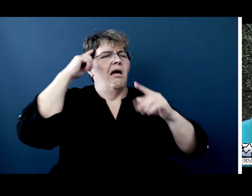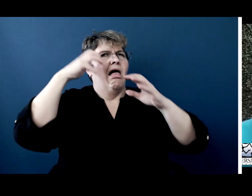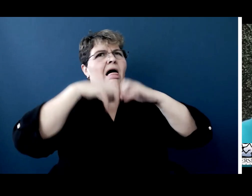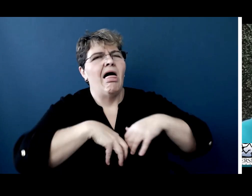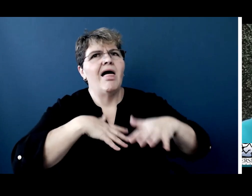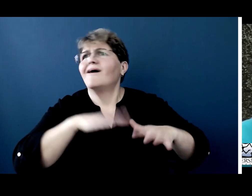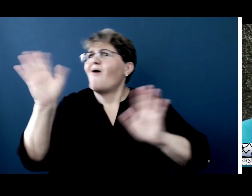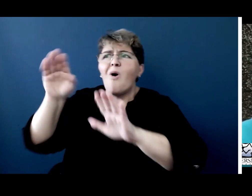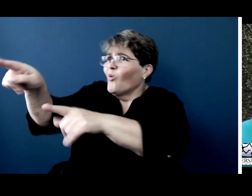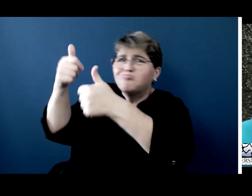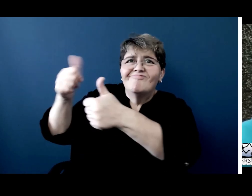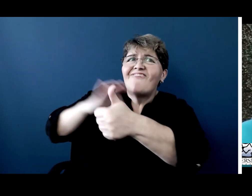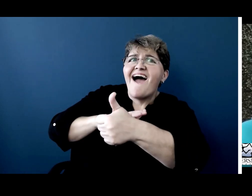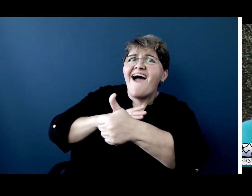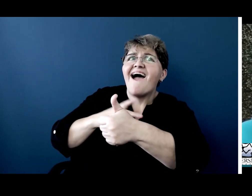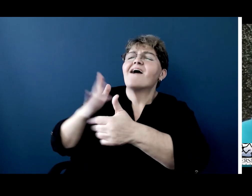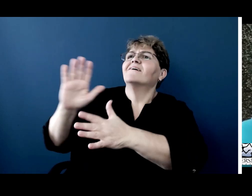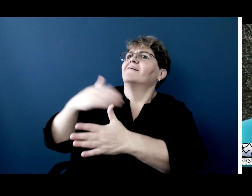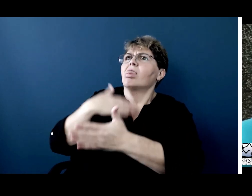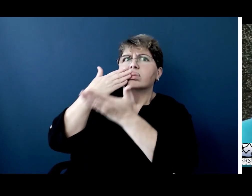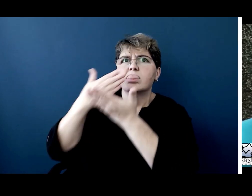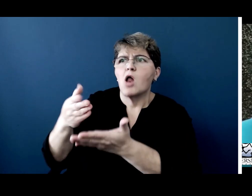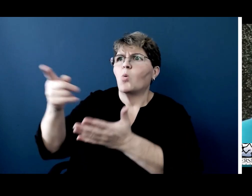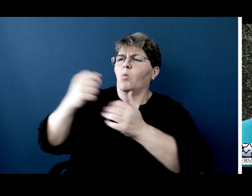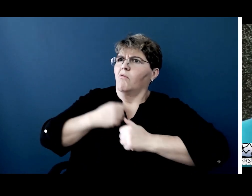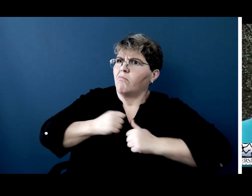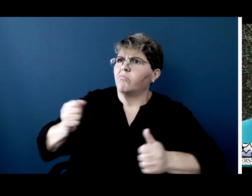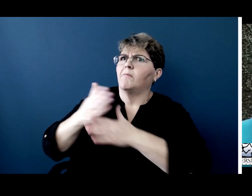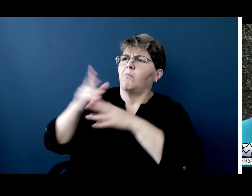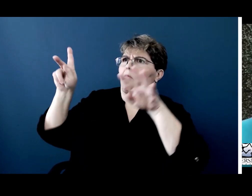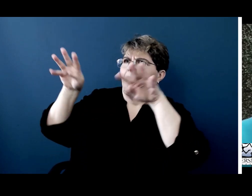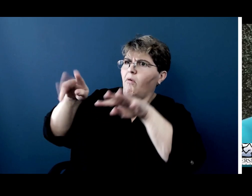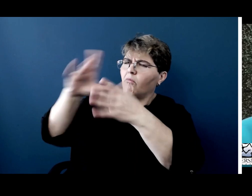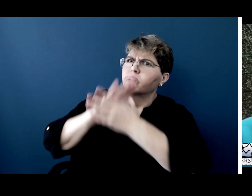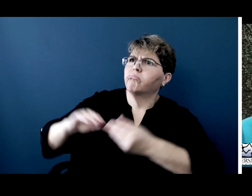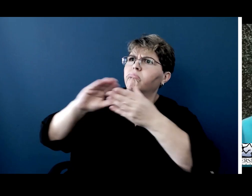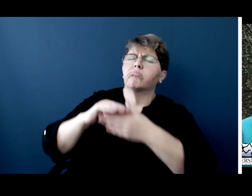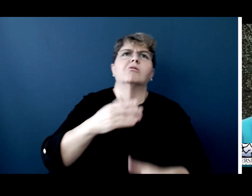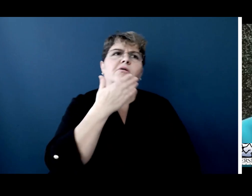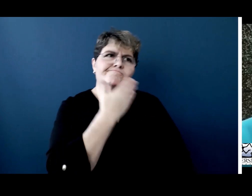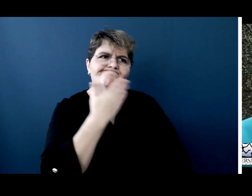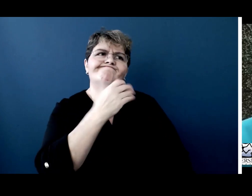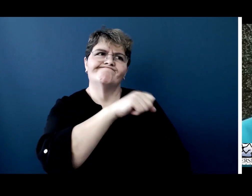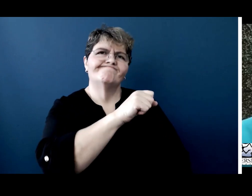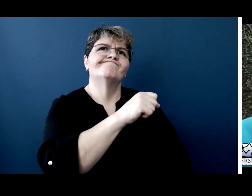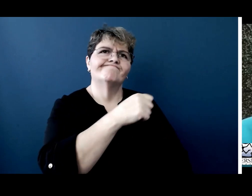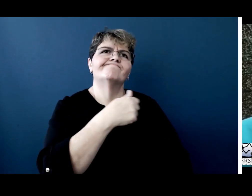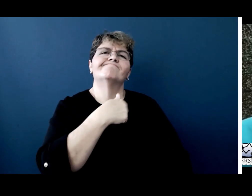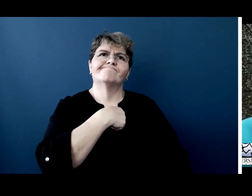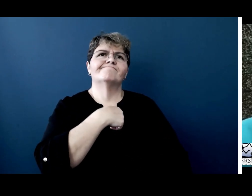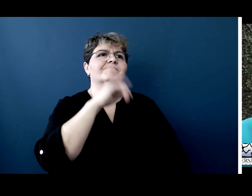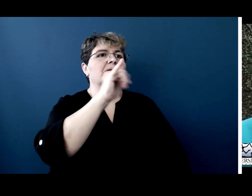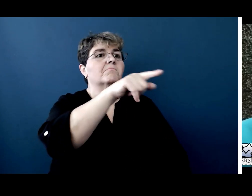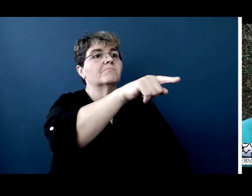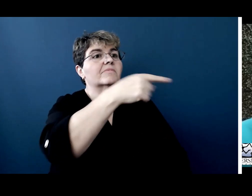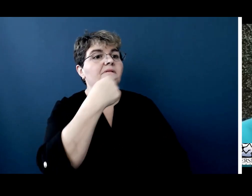break down, Yeah, and I'm trying not to, you're doing a great job, Vinny. Thanks. And I appreciate how open you are. I know it's a tough